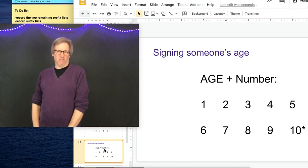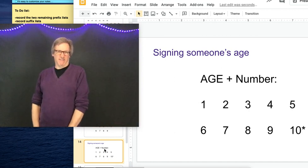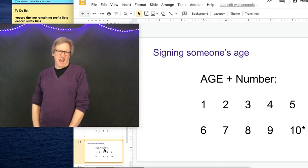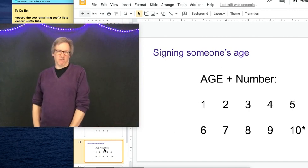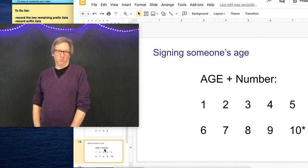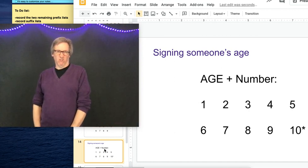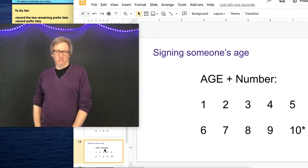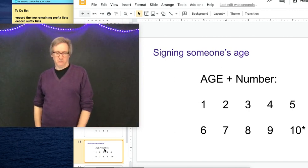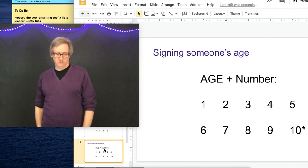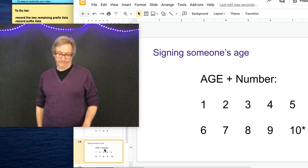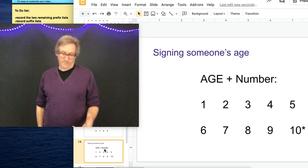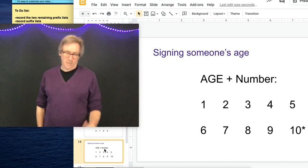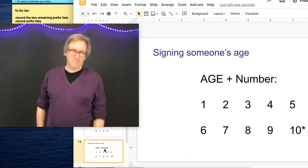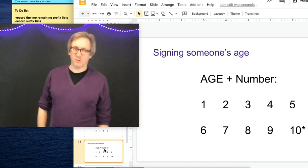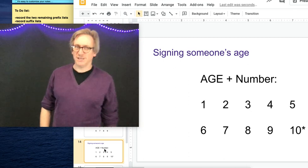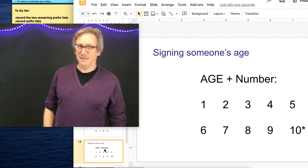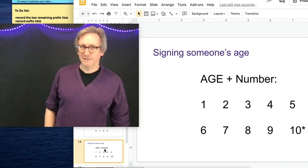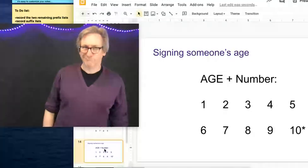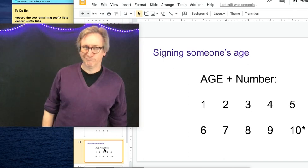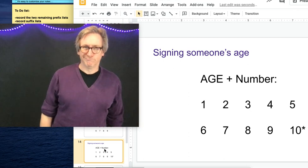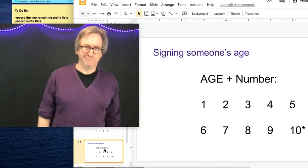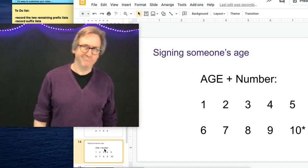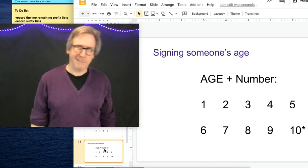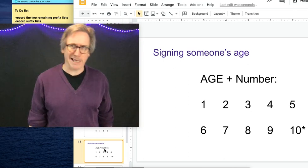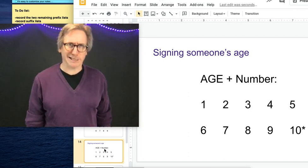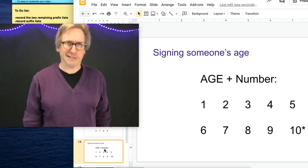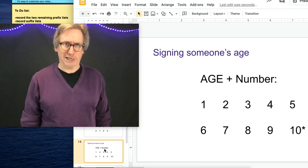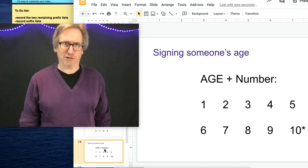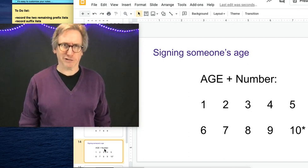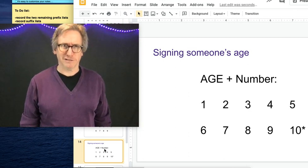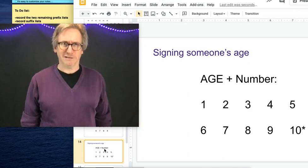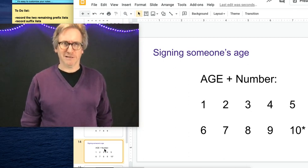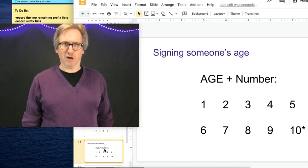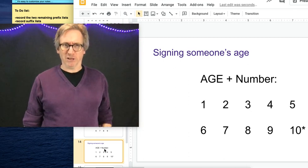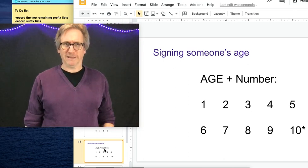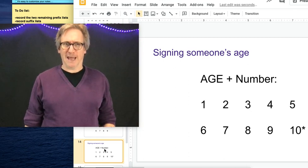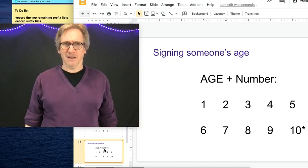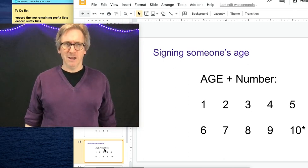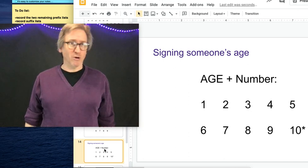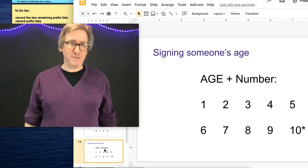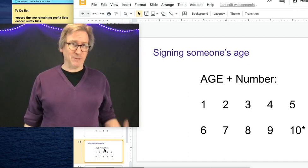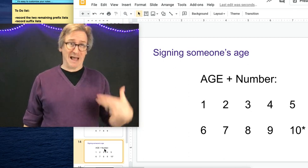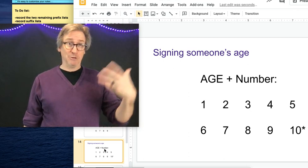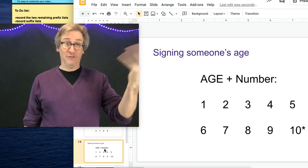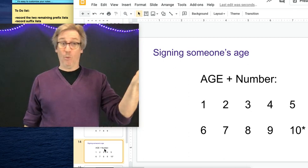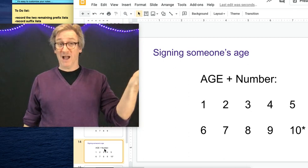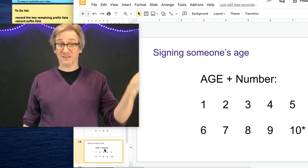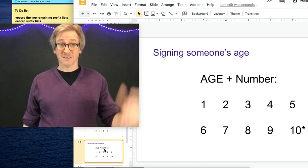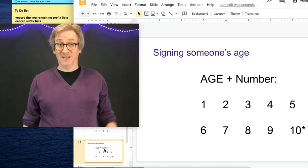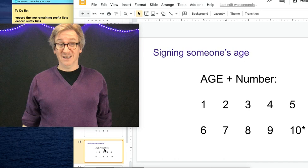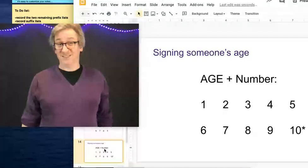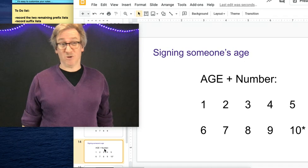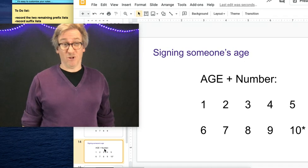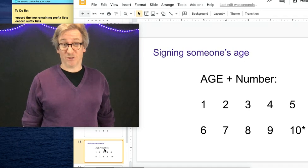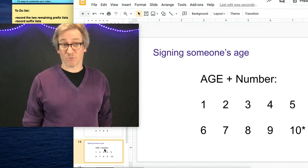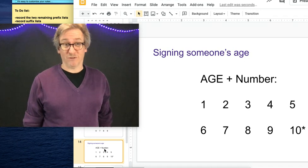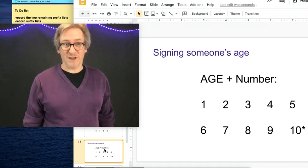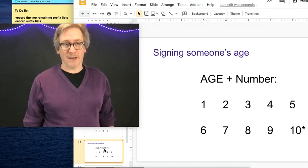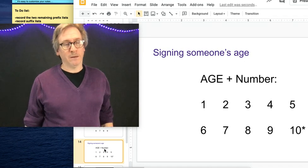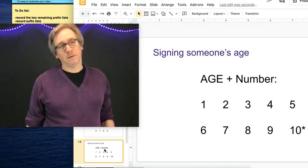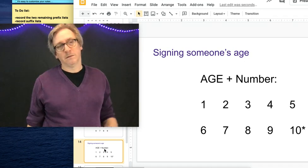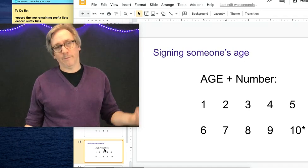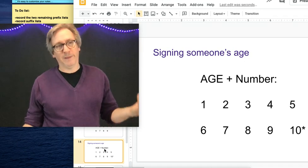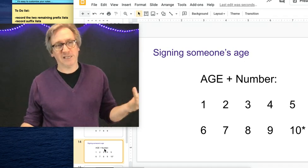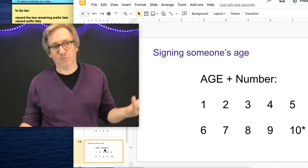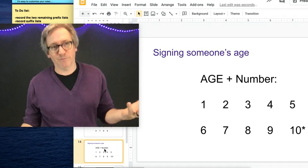never heard of that rule. Mostly ASL teachers call it that. Most people out in the wild don't call it the rule of